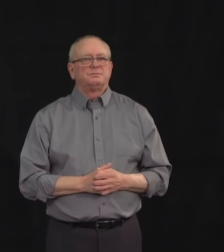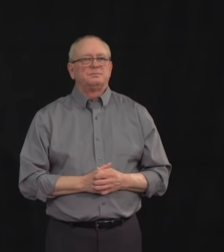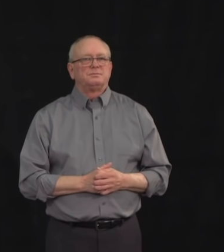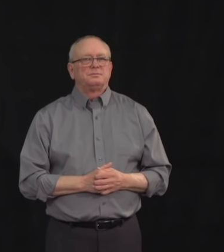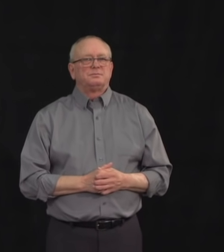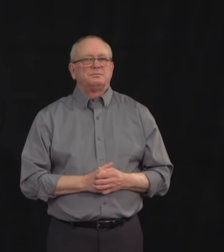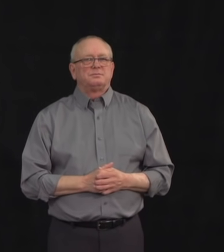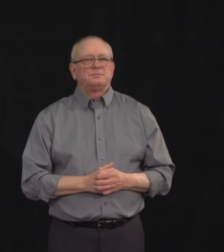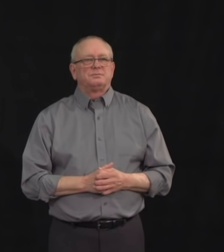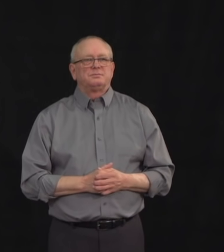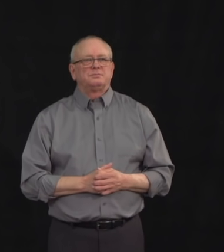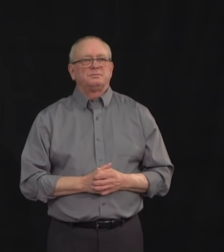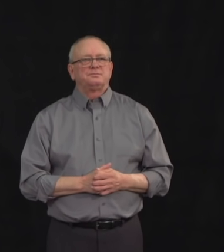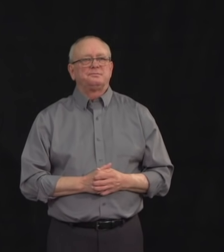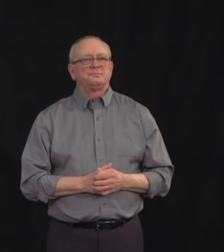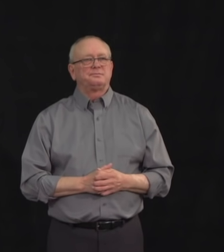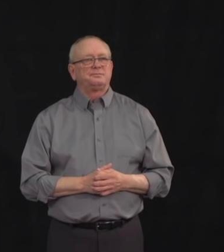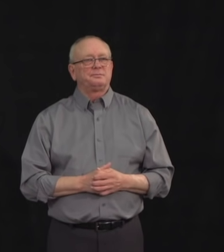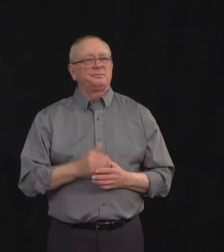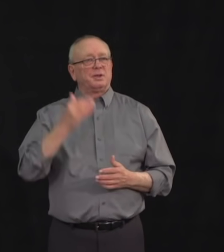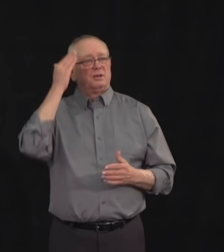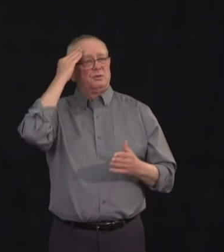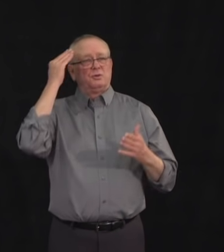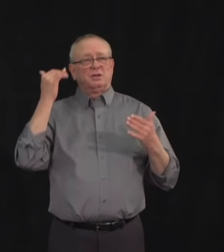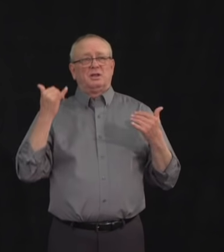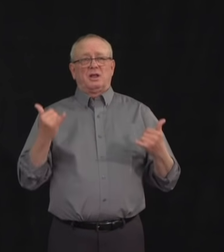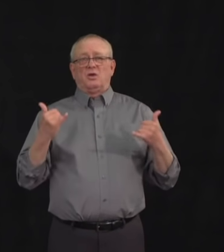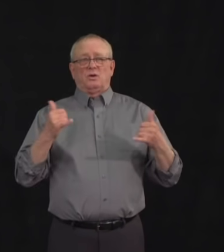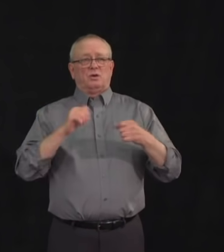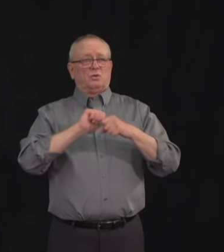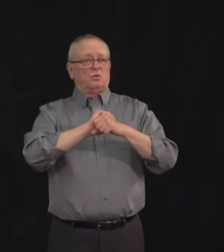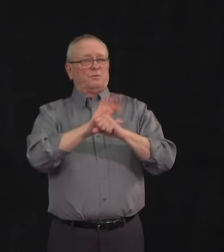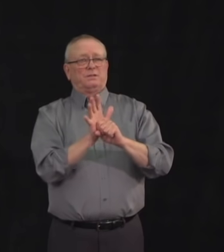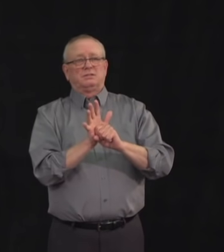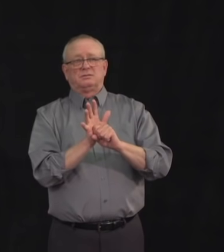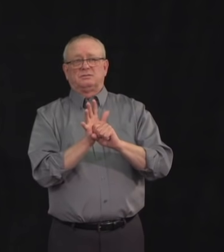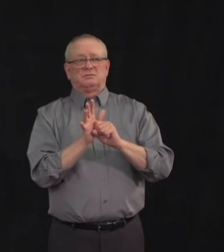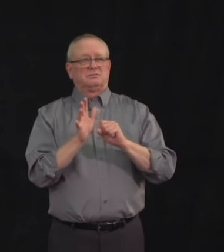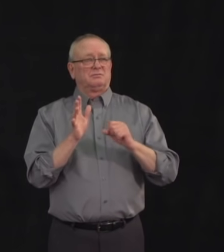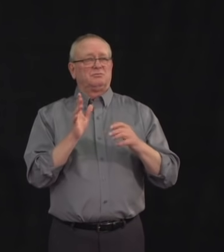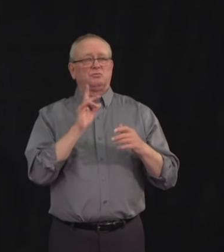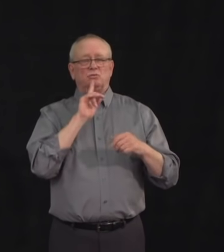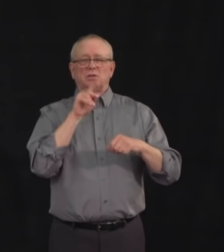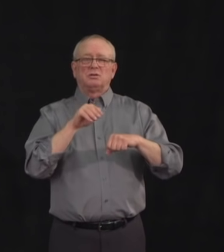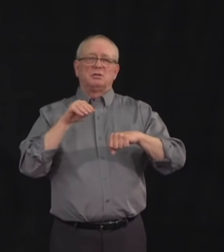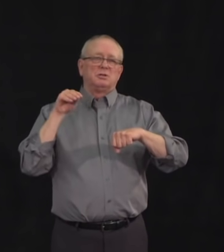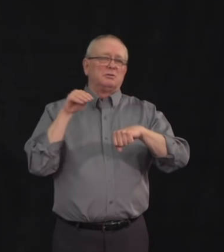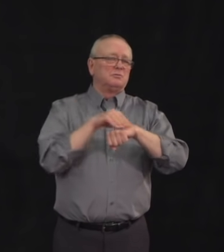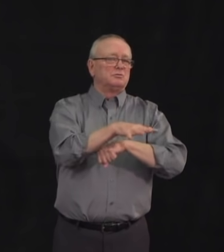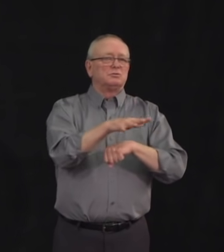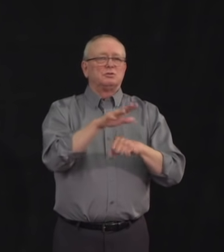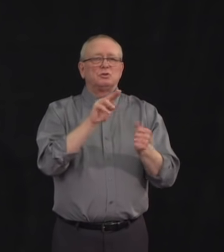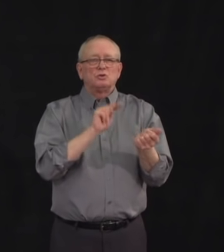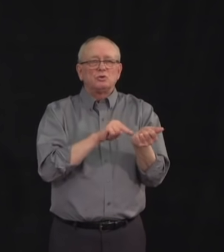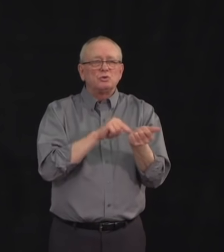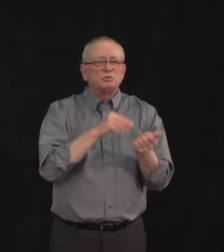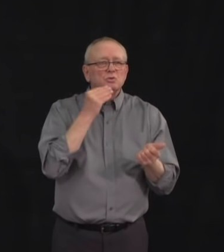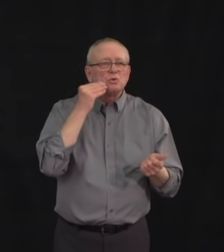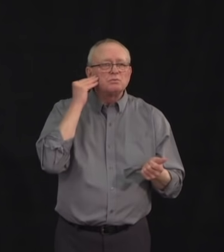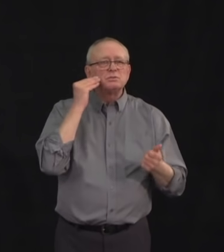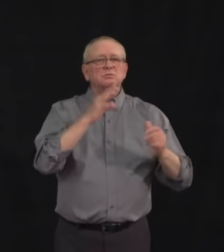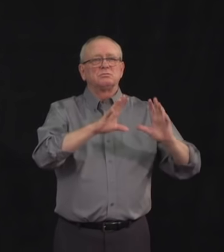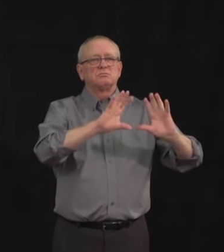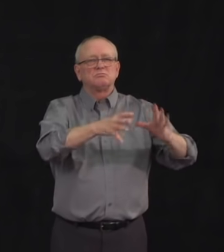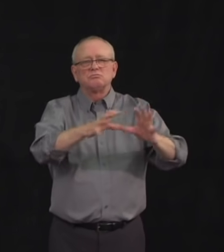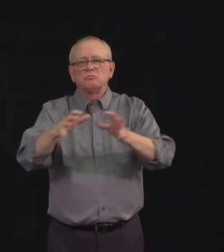As we all know, the COVID pandemic is disproportionately affecting continuing care facilities across this country. And sadly, about half